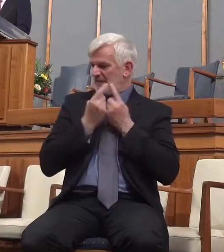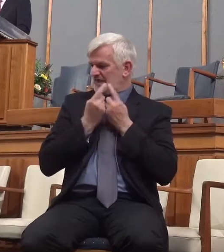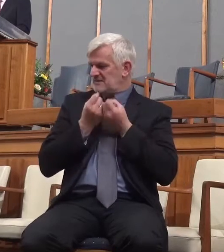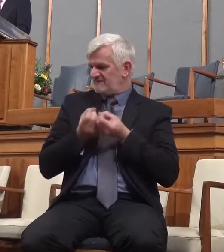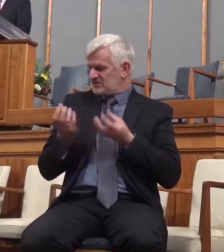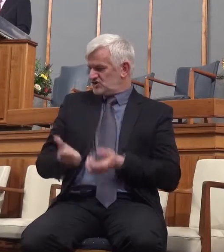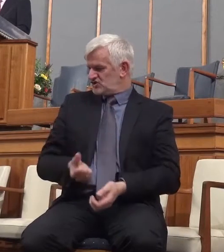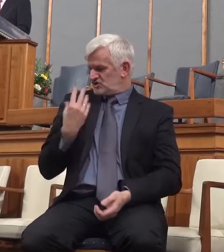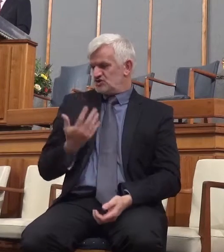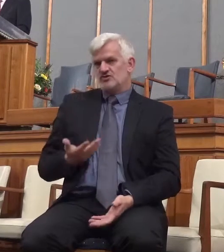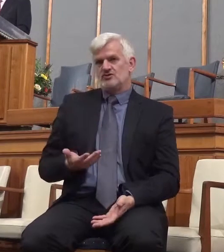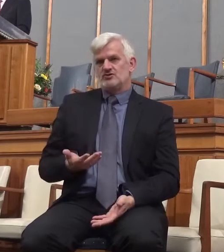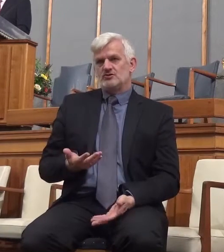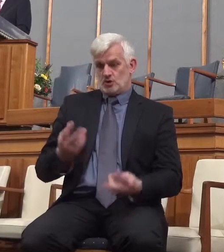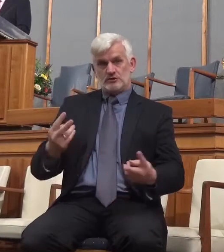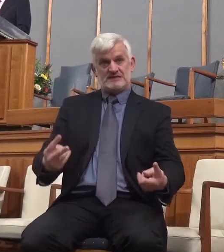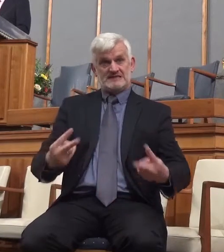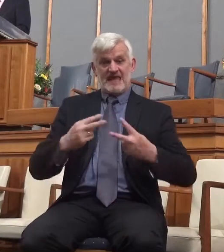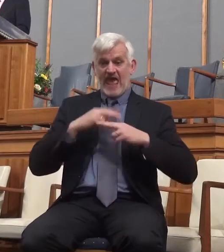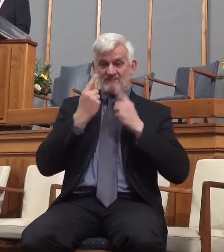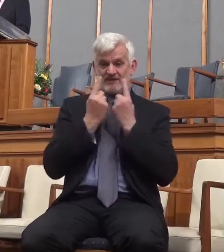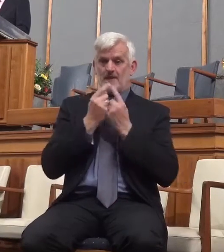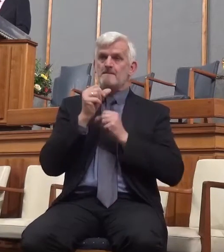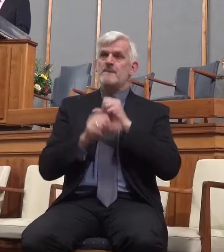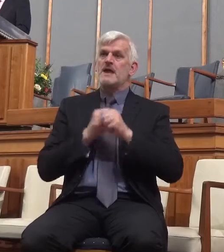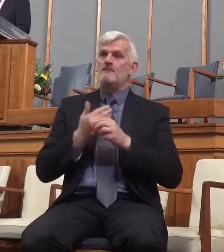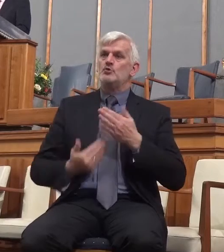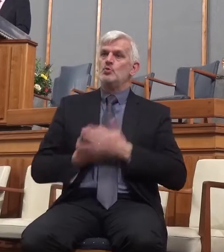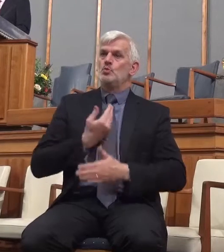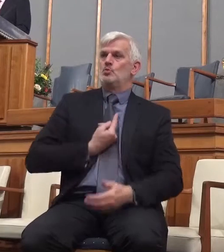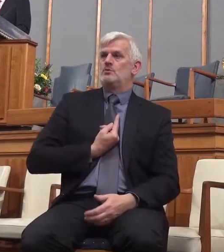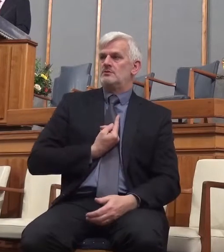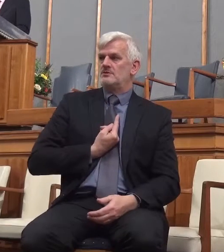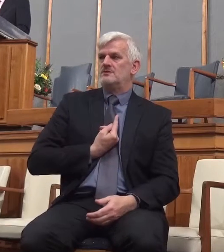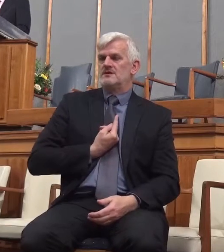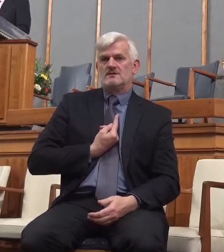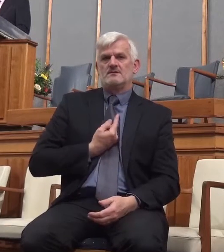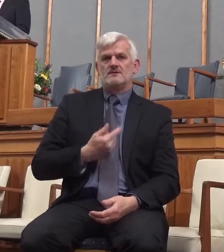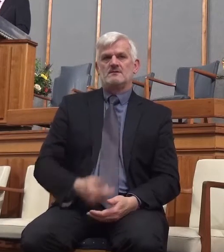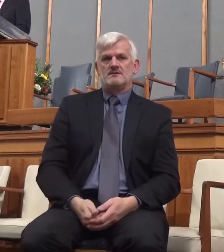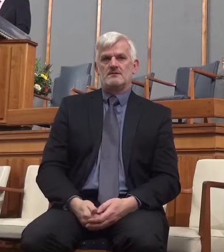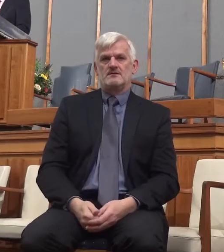away. Behold, all things are become new.